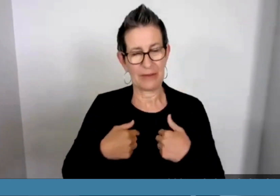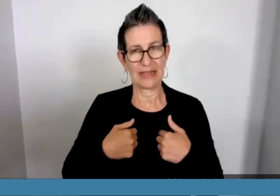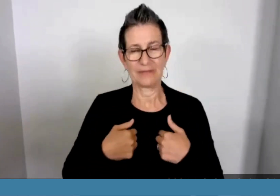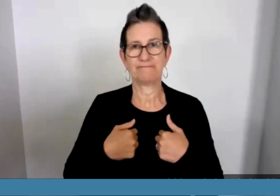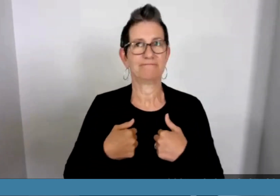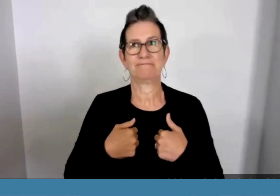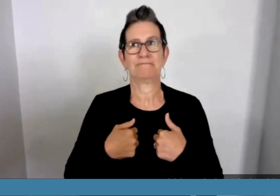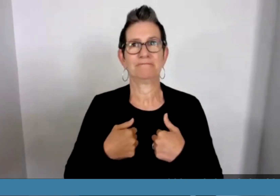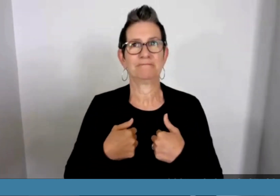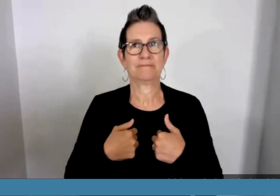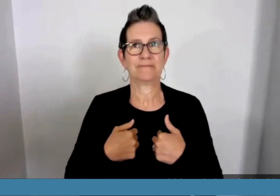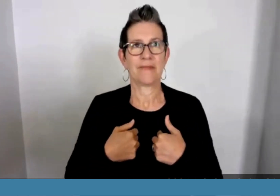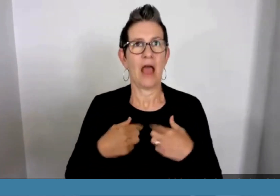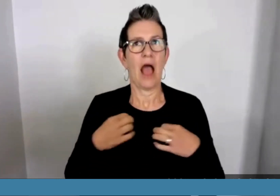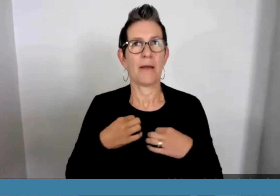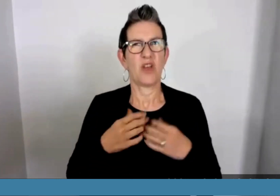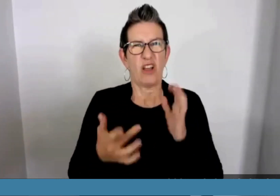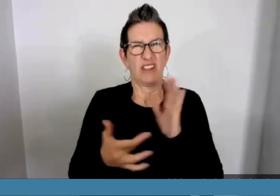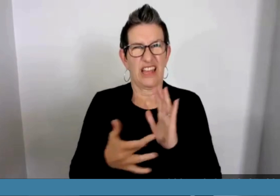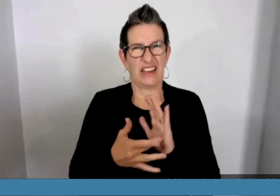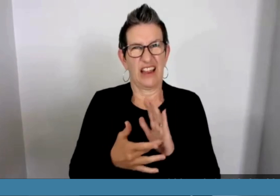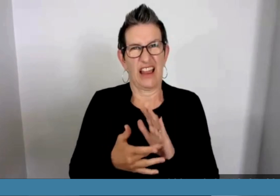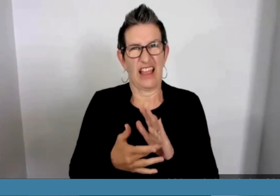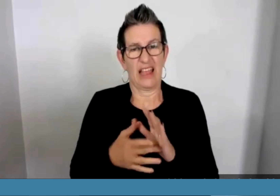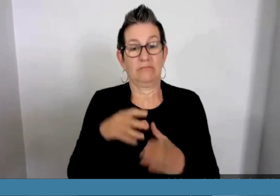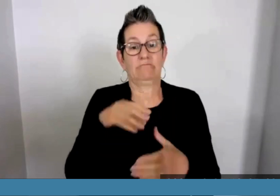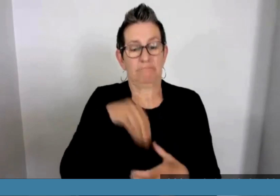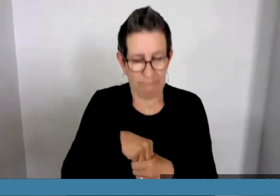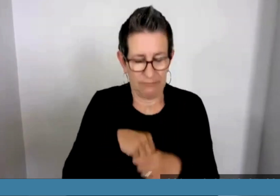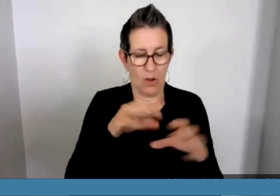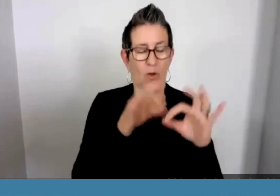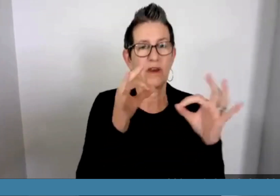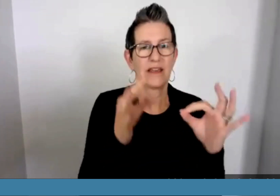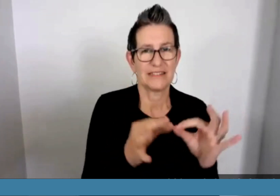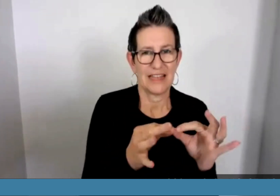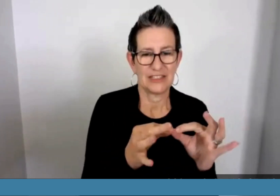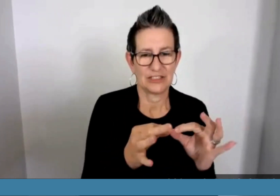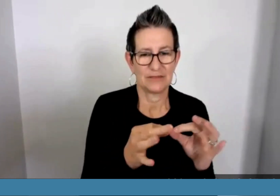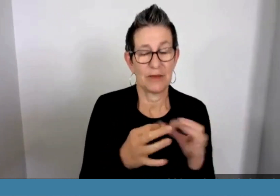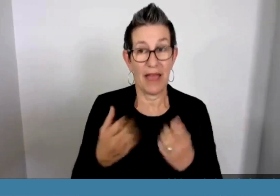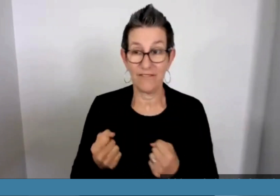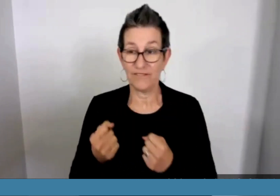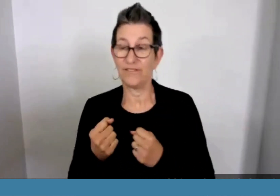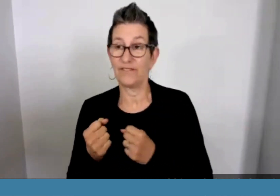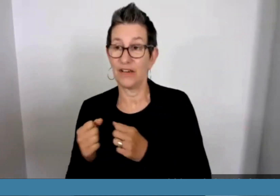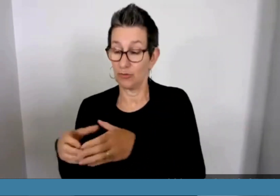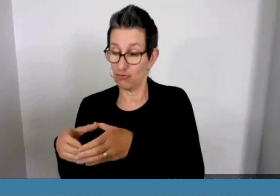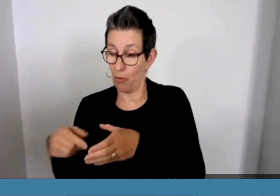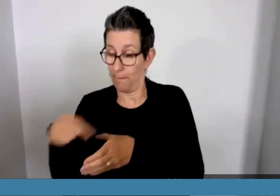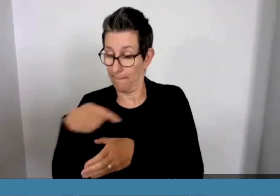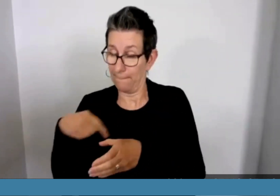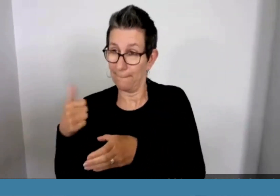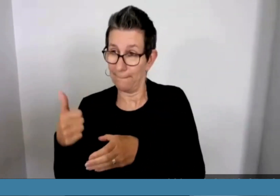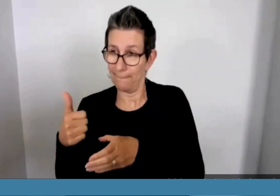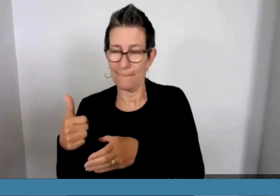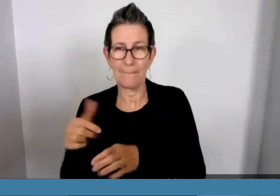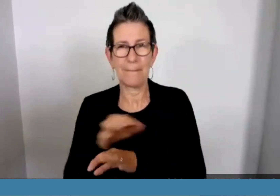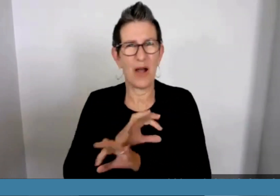an organization at the moment. And like you said, they come with a variety of support network. And you're basically saying, just make sure someone in your network